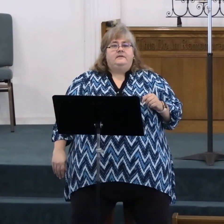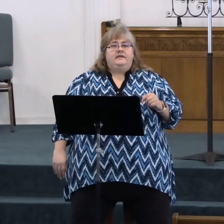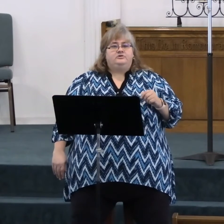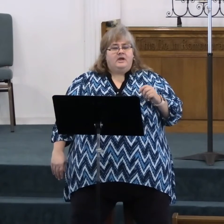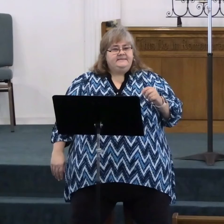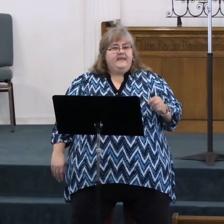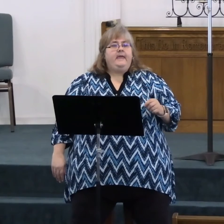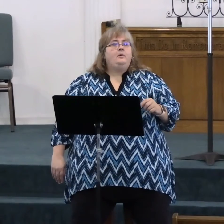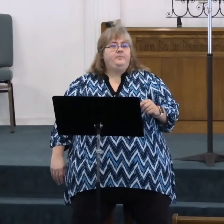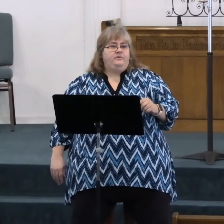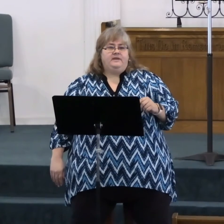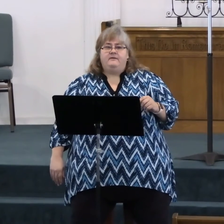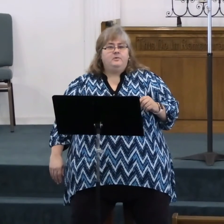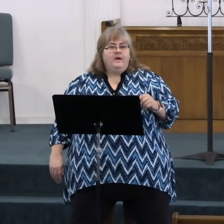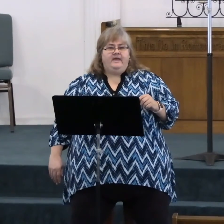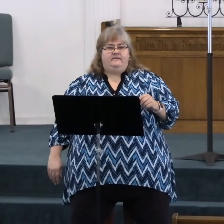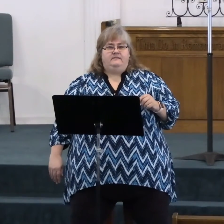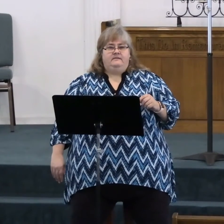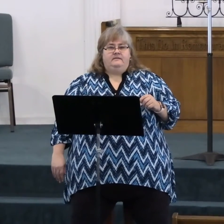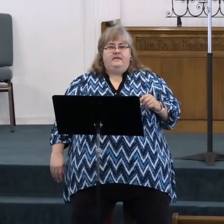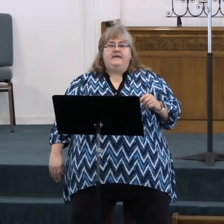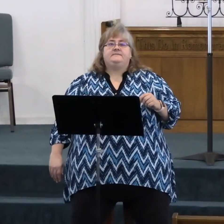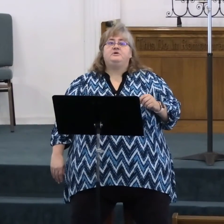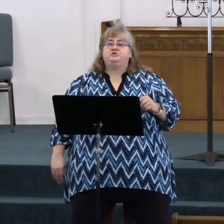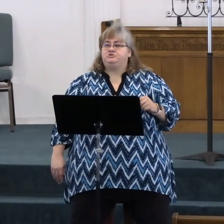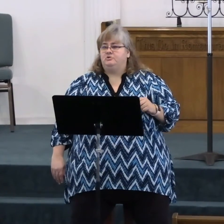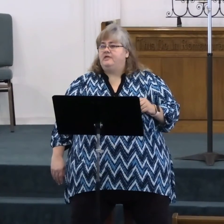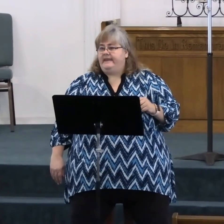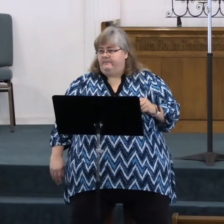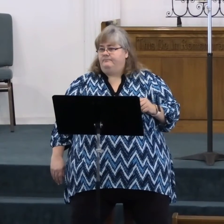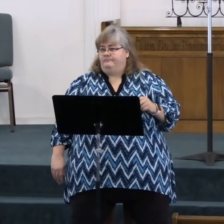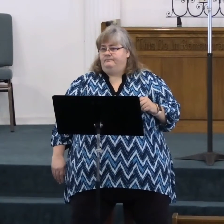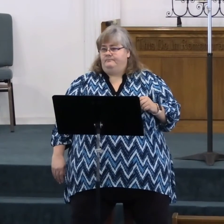He tries to help you in every way as much as you'll let Him.